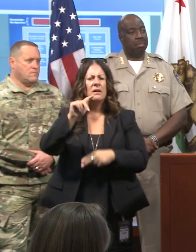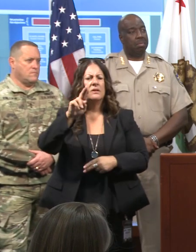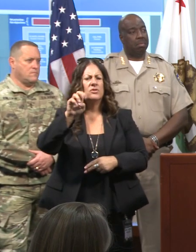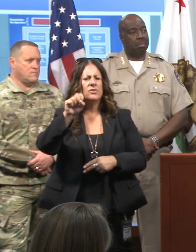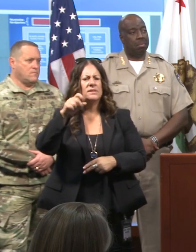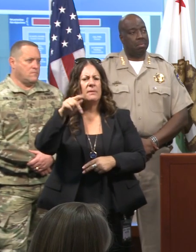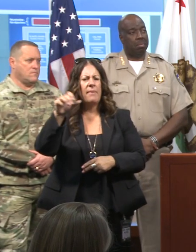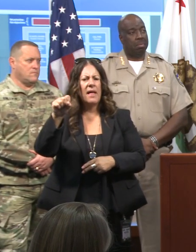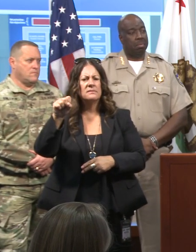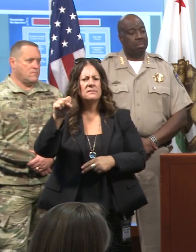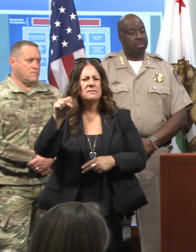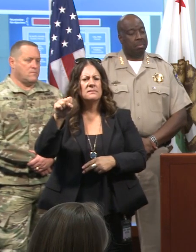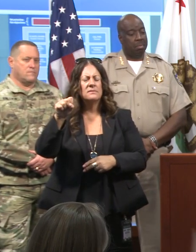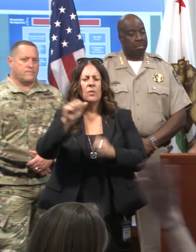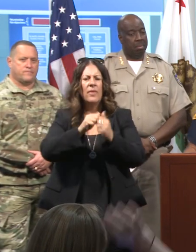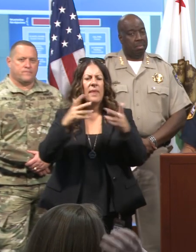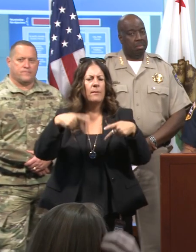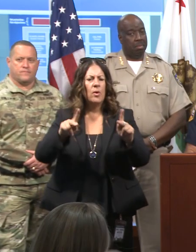and obviously take things.